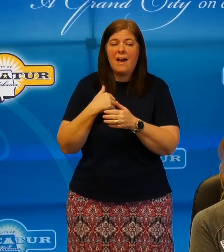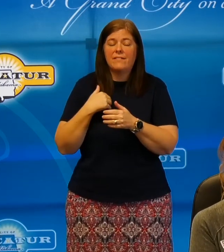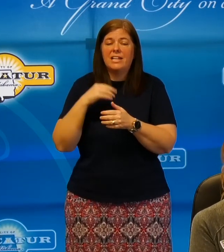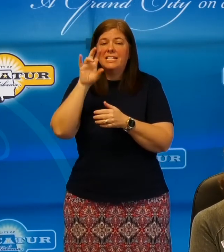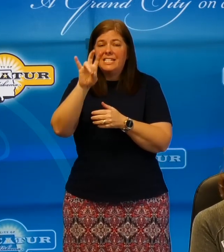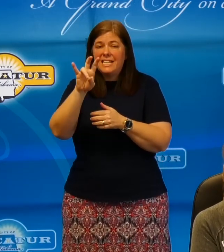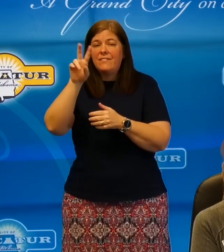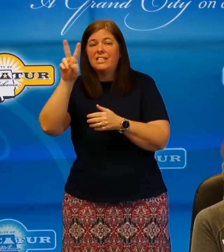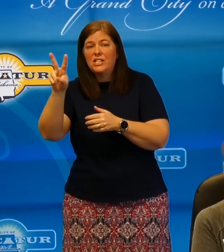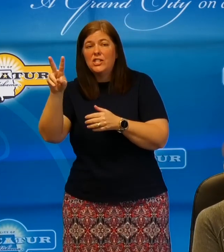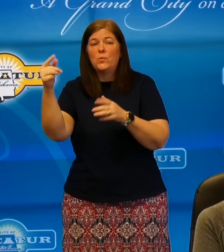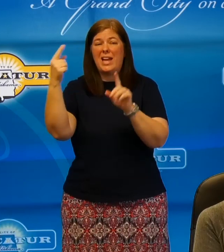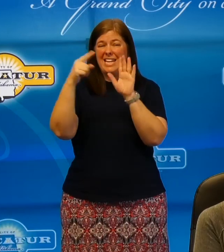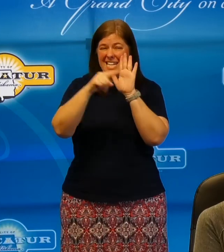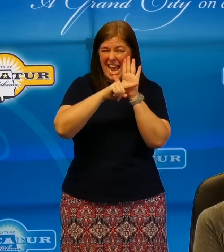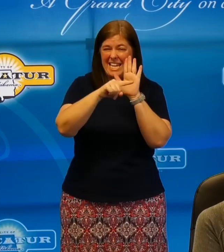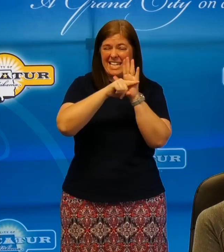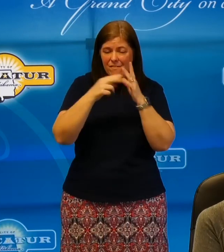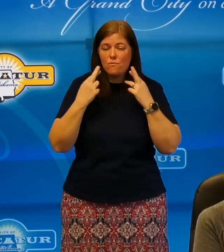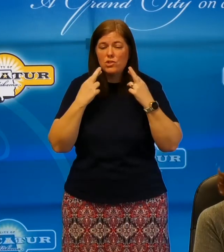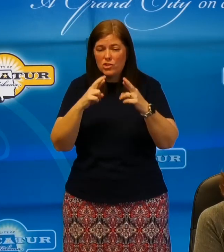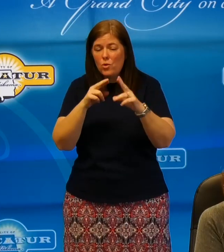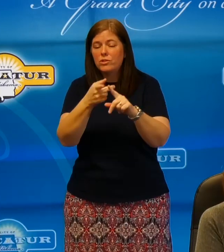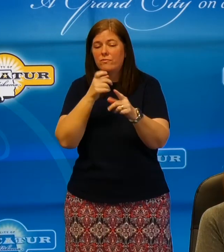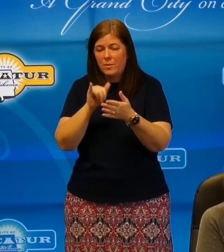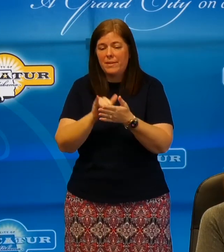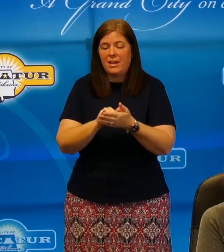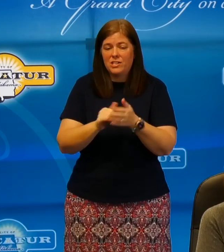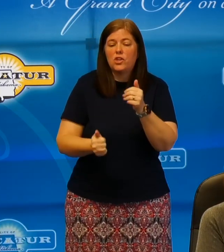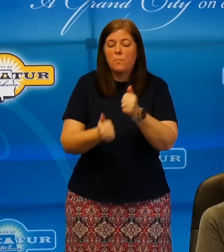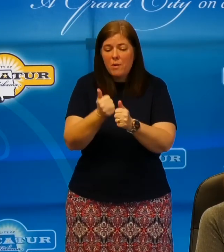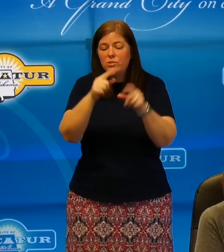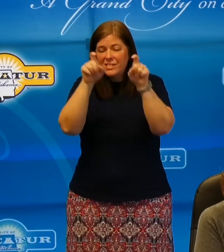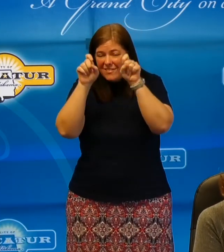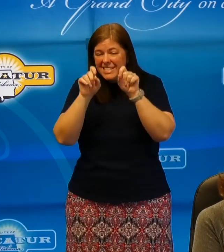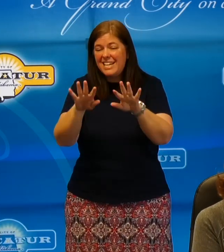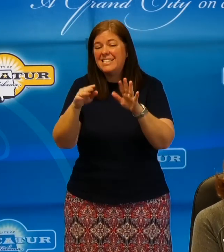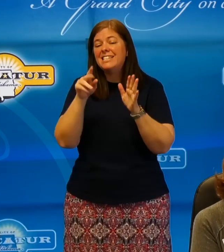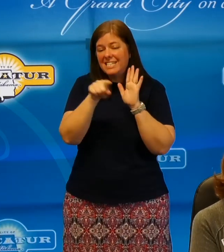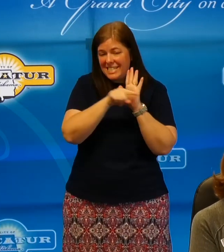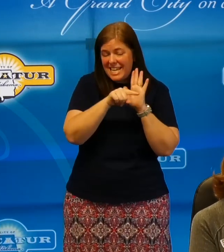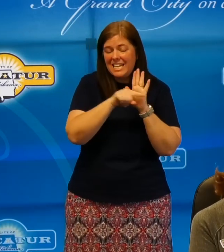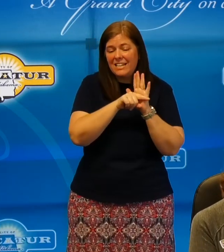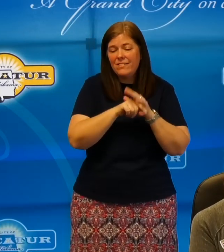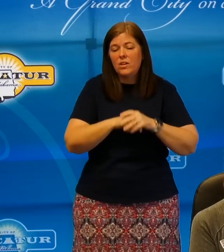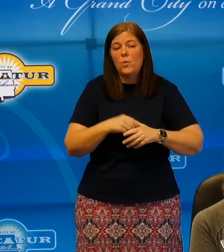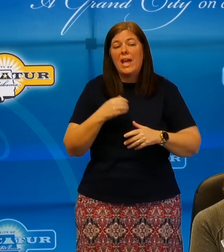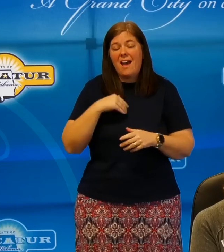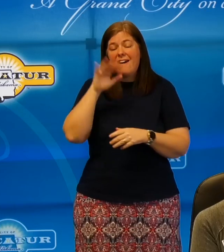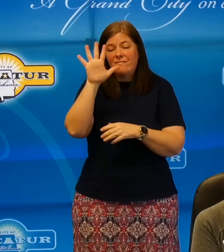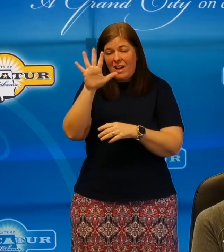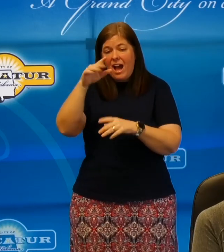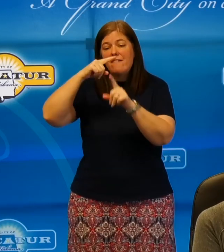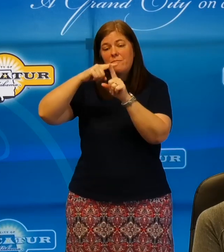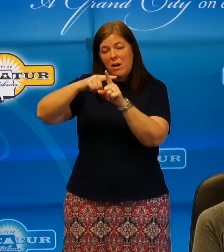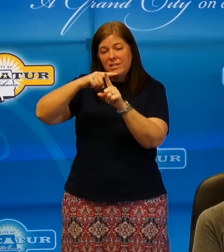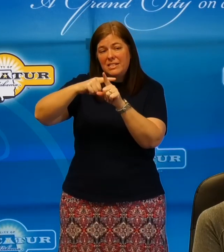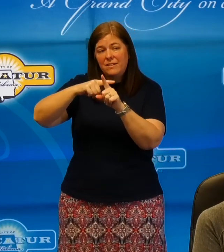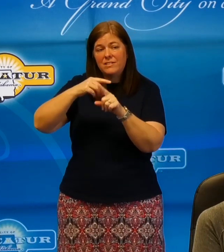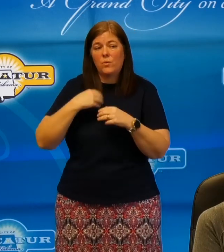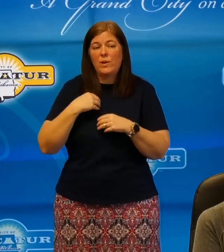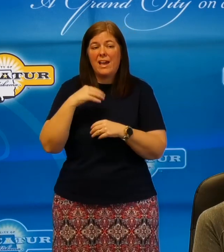negative results. So most of our testing is negative. We do have 5 positives, and we have